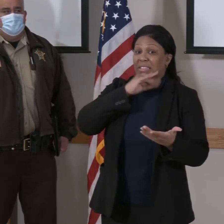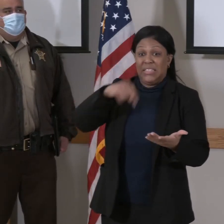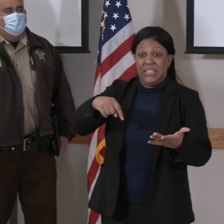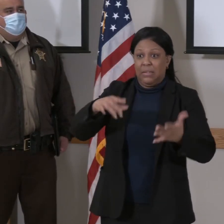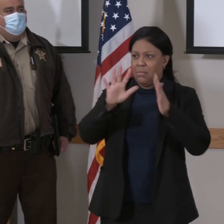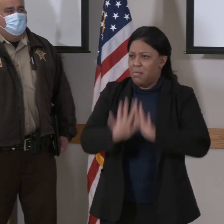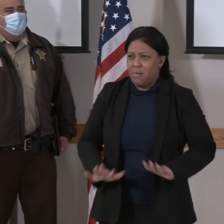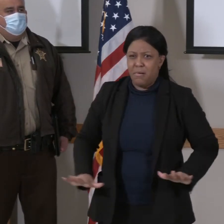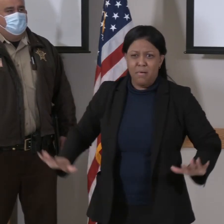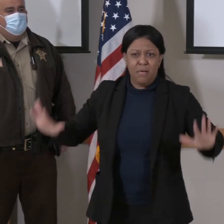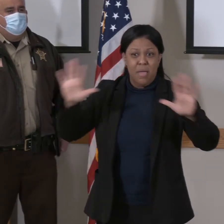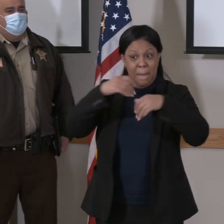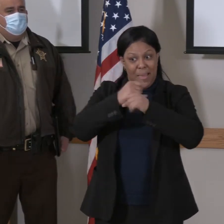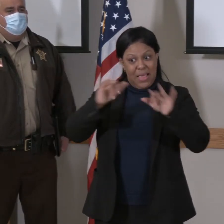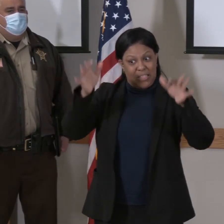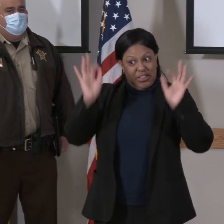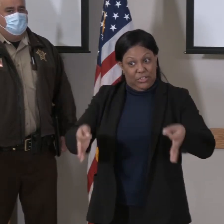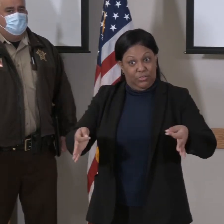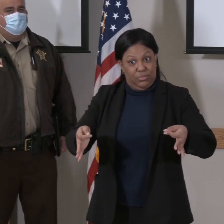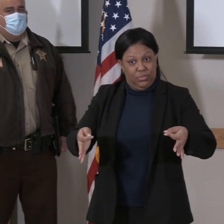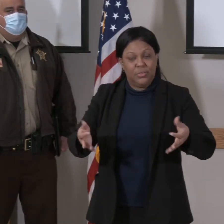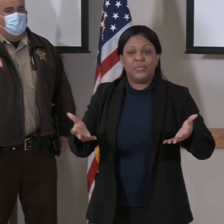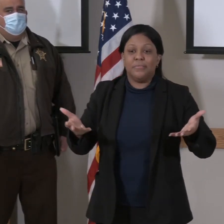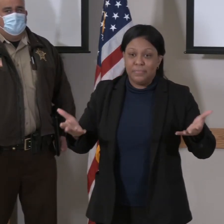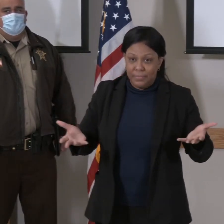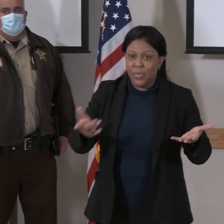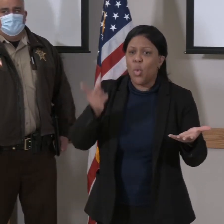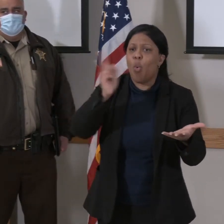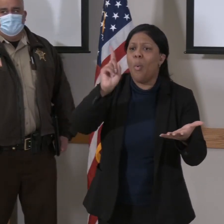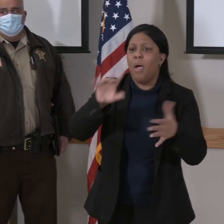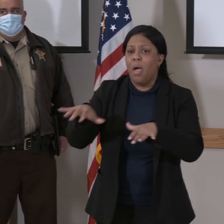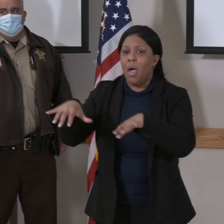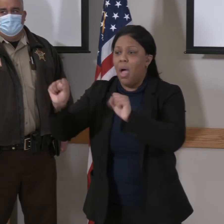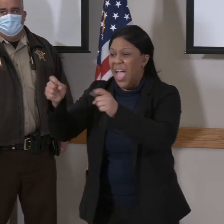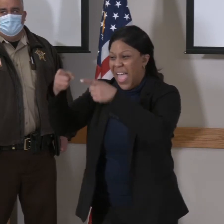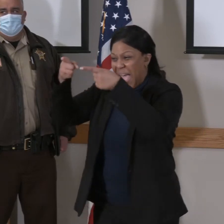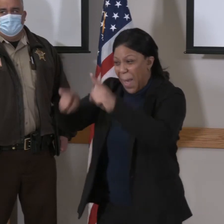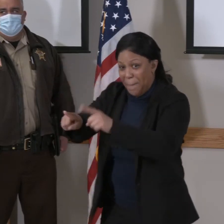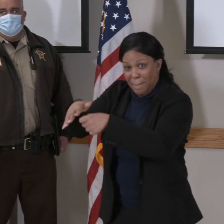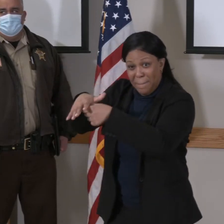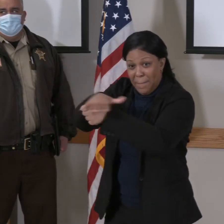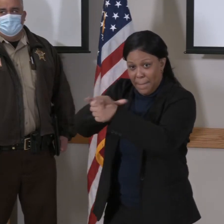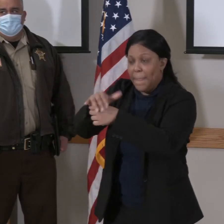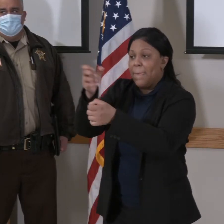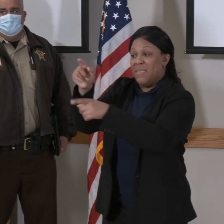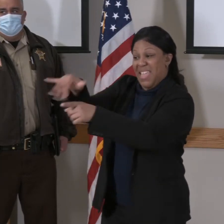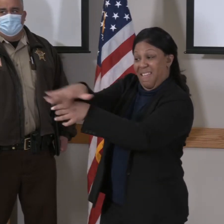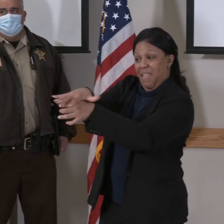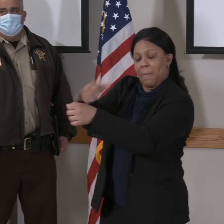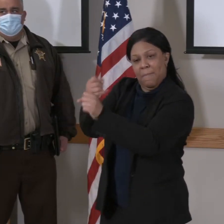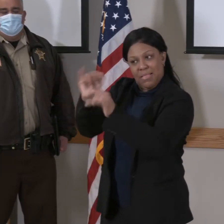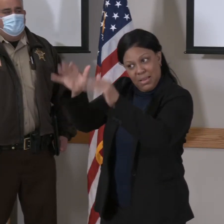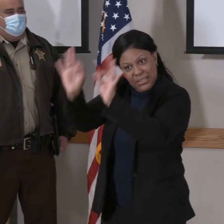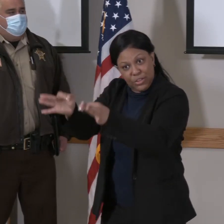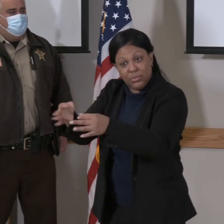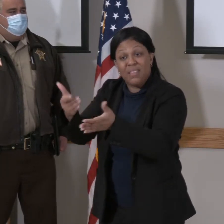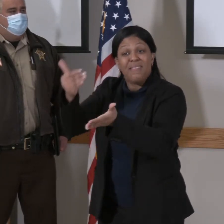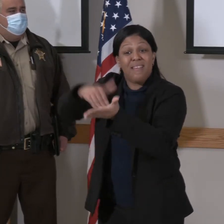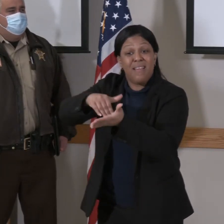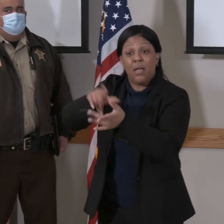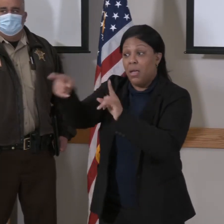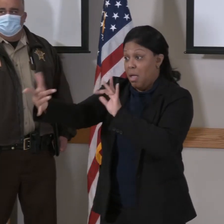ask to make the final call. But in each of those cases, it'll be done in concert with all of the partners that are at the